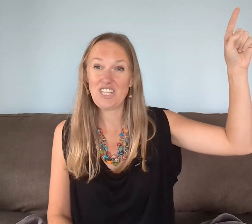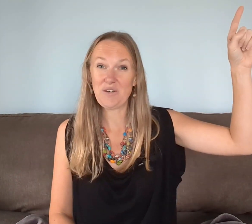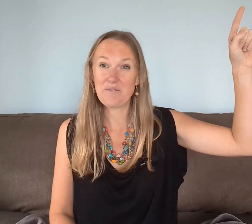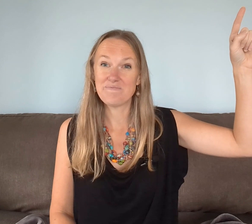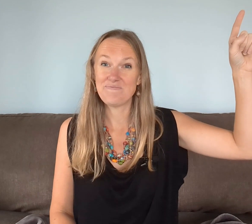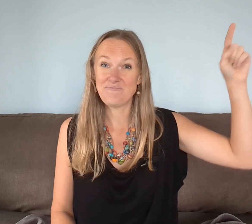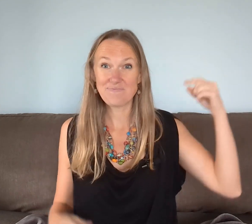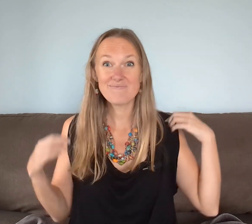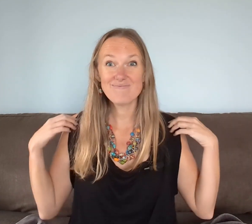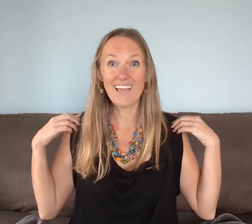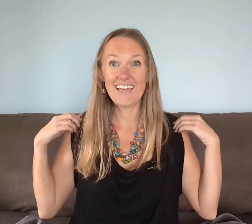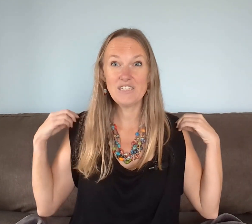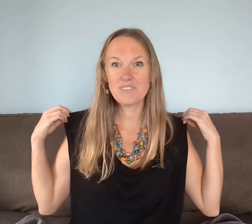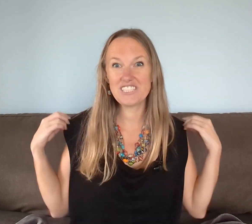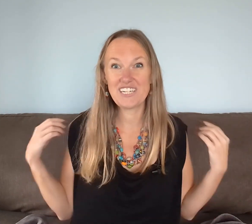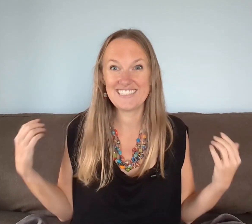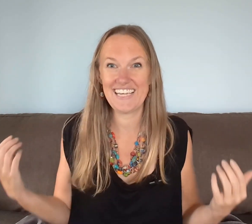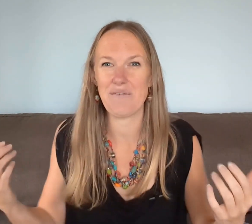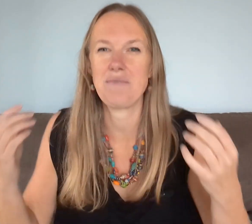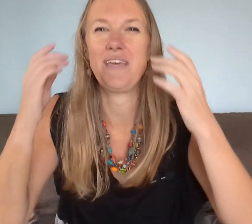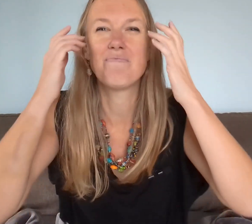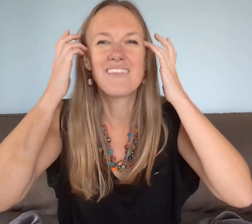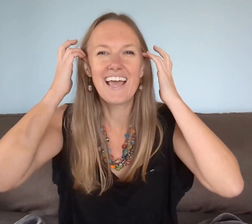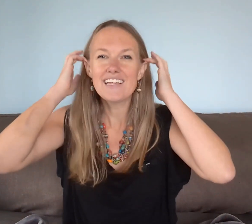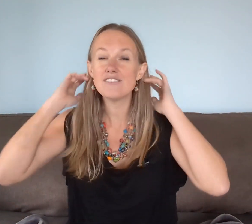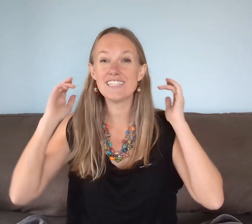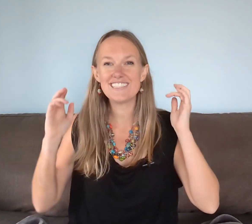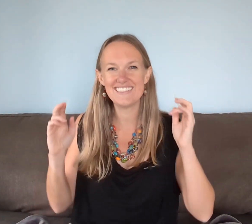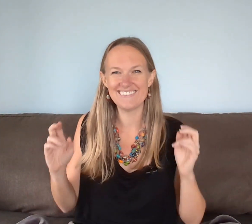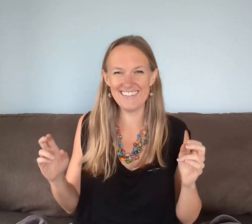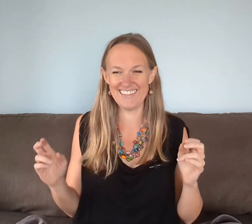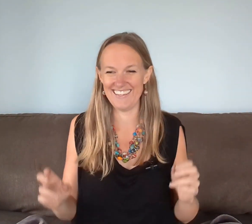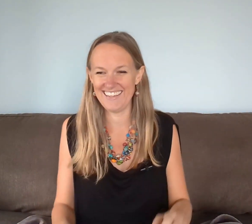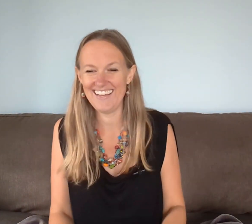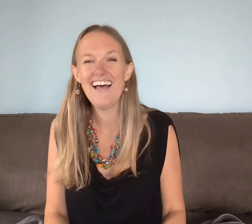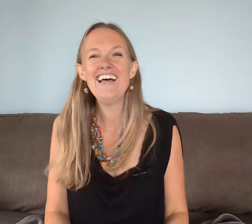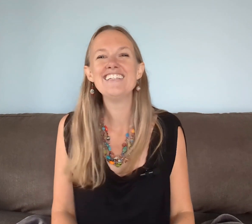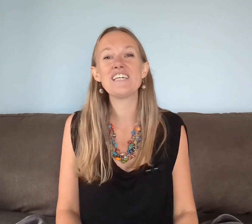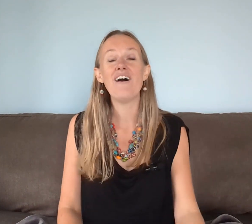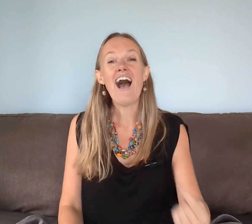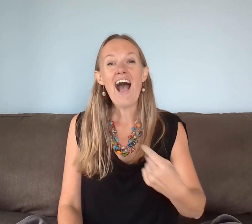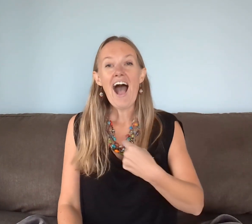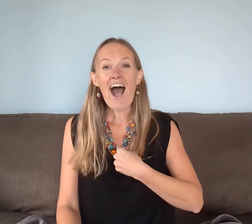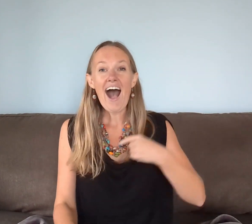you. Okay, who wants to try singing it with me? Okay, you sing too. So,